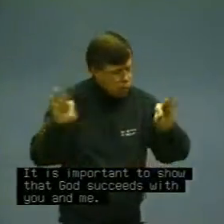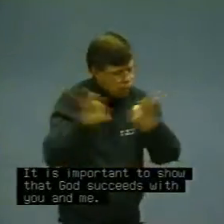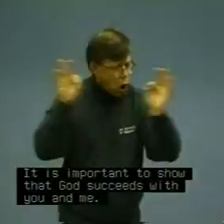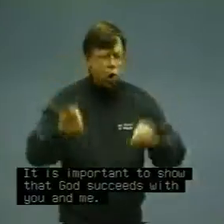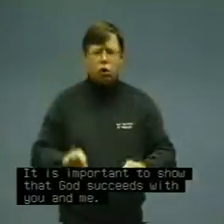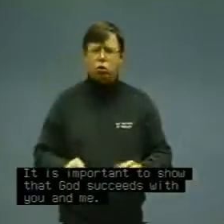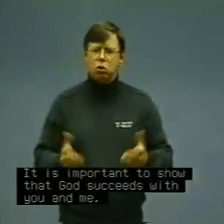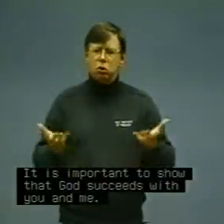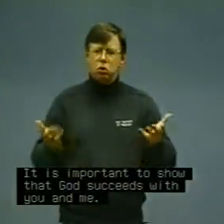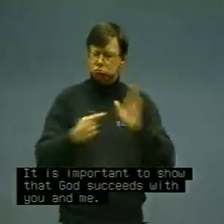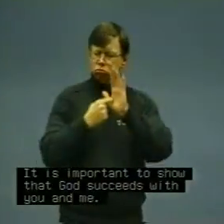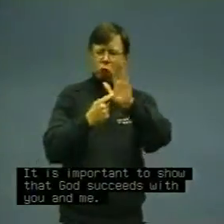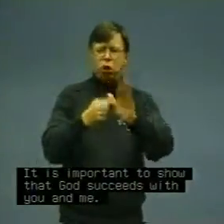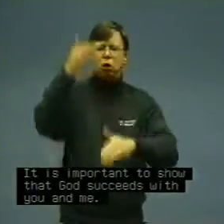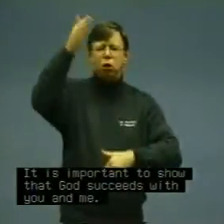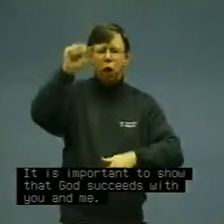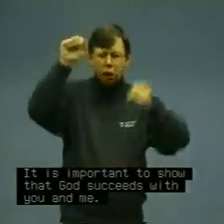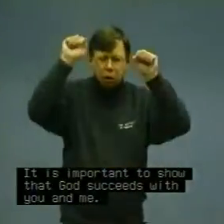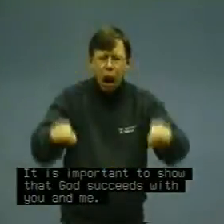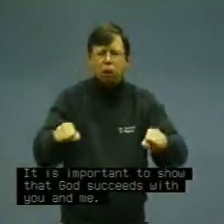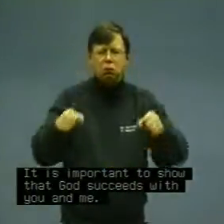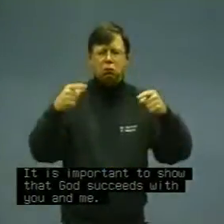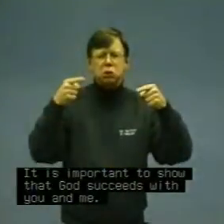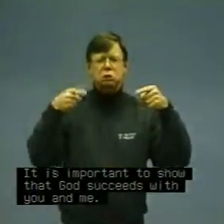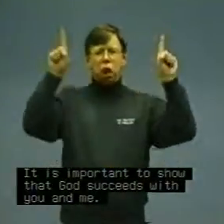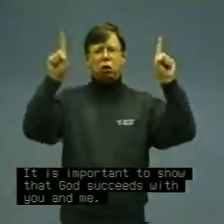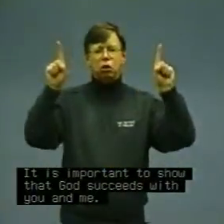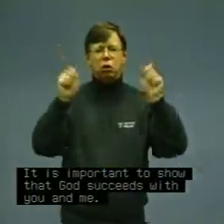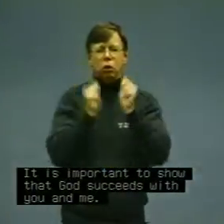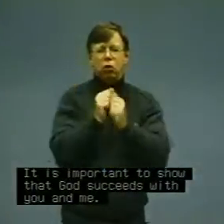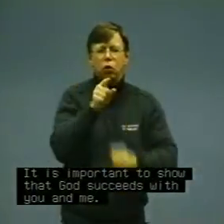It is important to show that God succeeds with you and me.